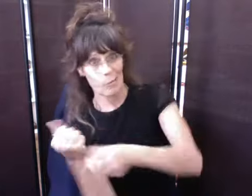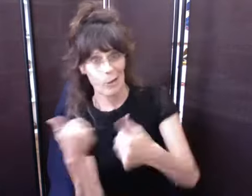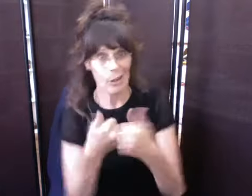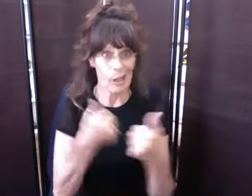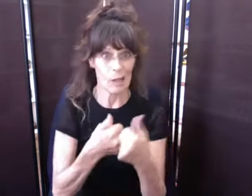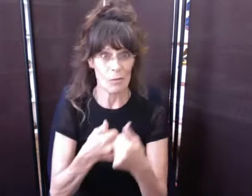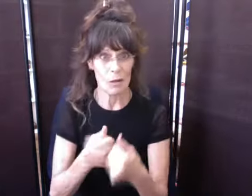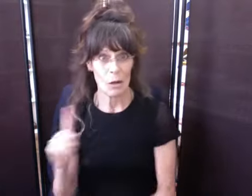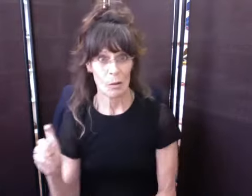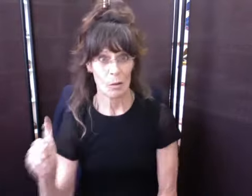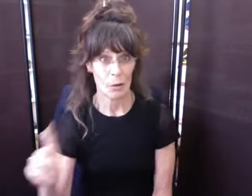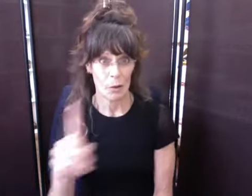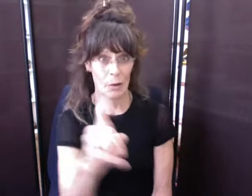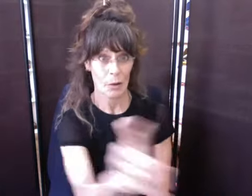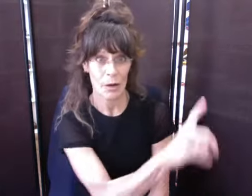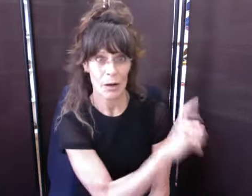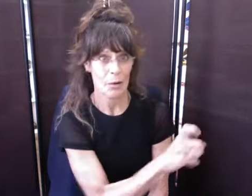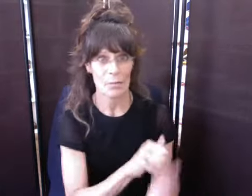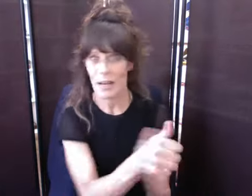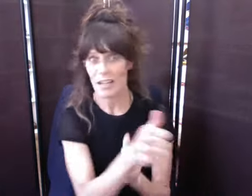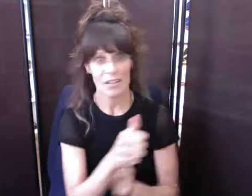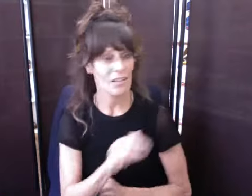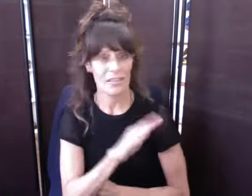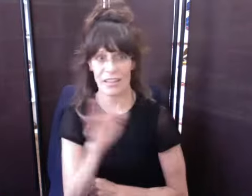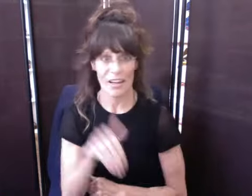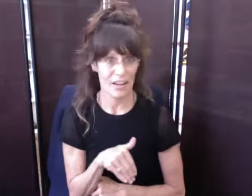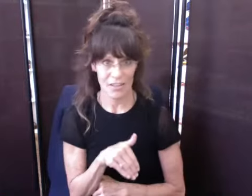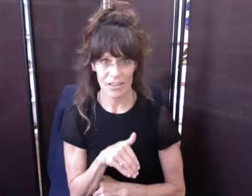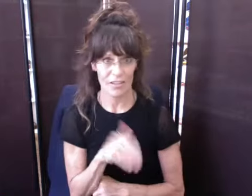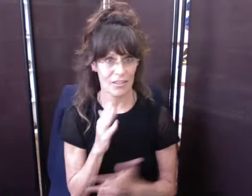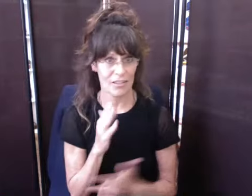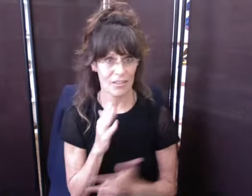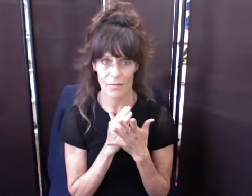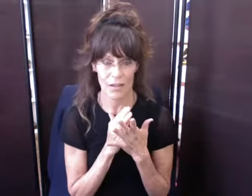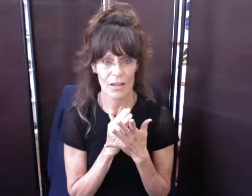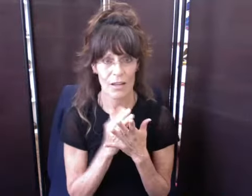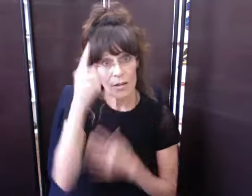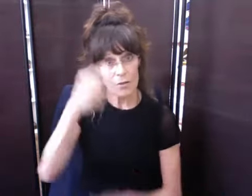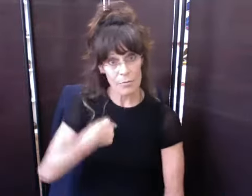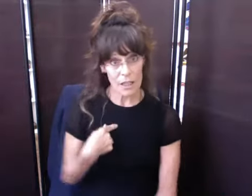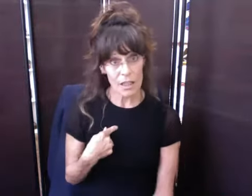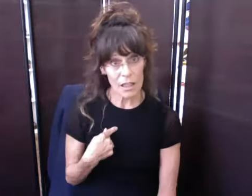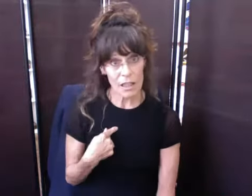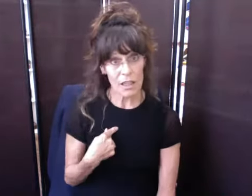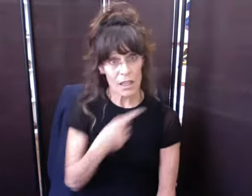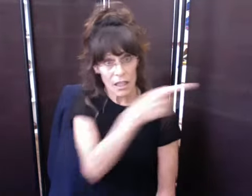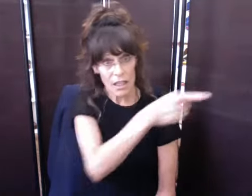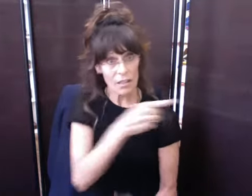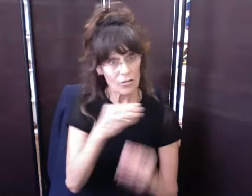it. I could never stay there. Because for me, for some reason, and as Joe taught me that night, I have this thing called